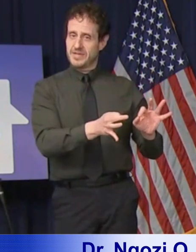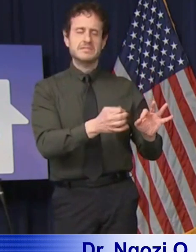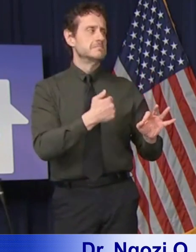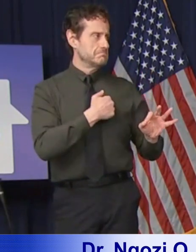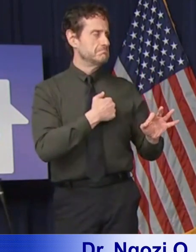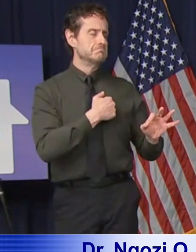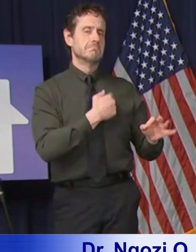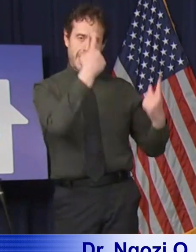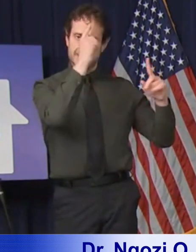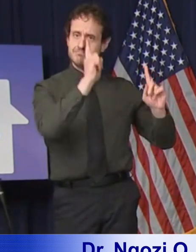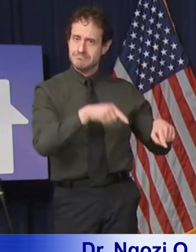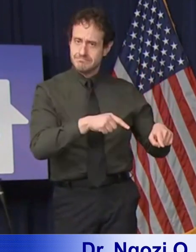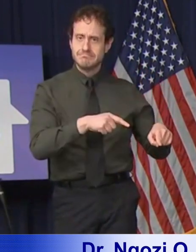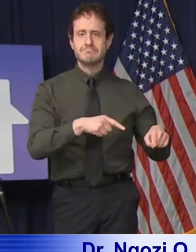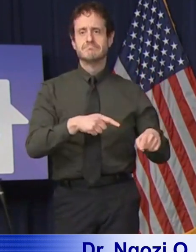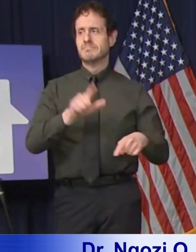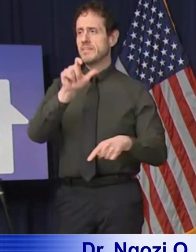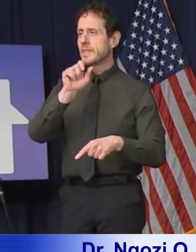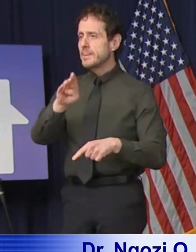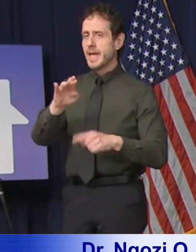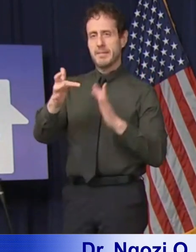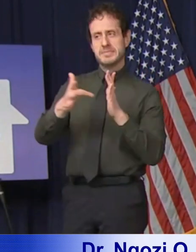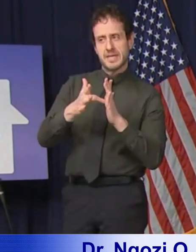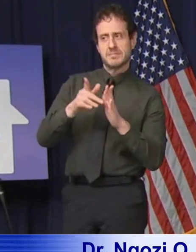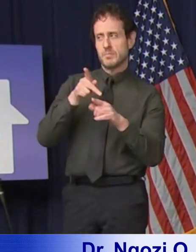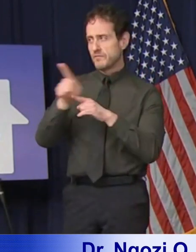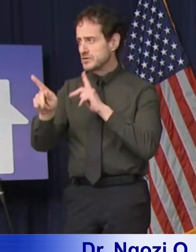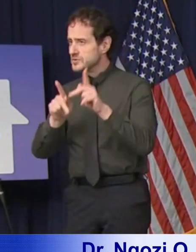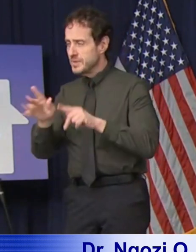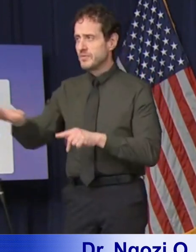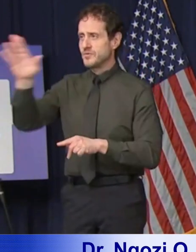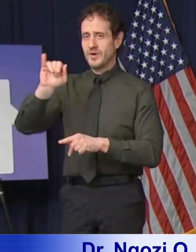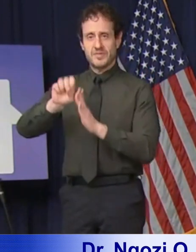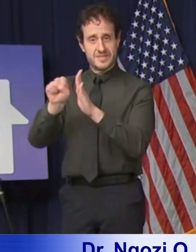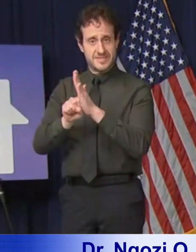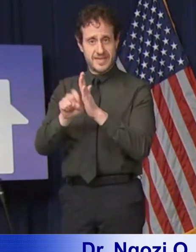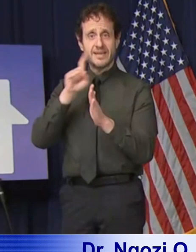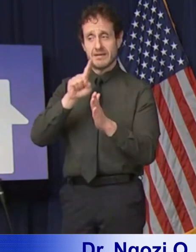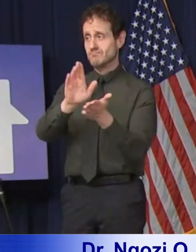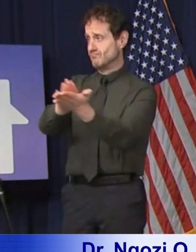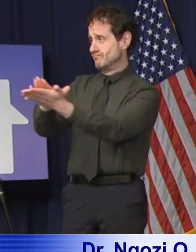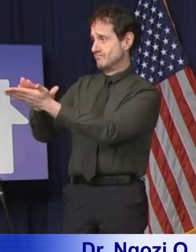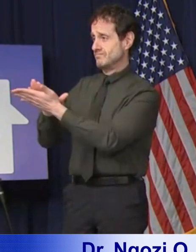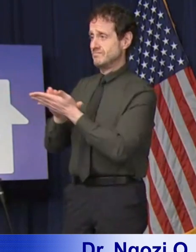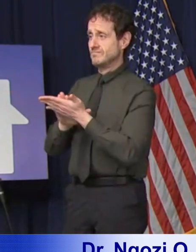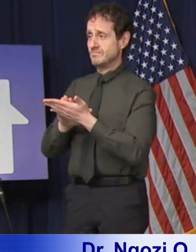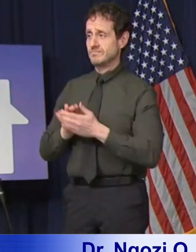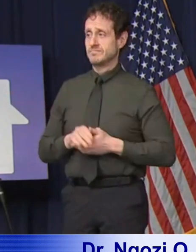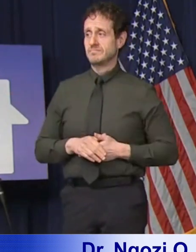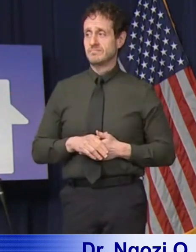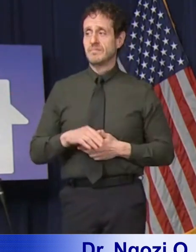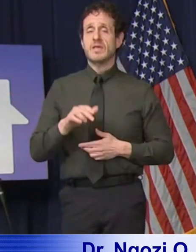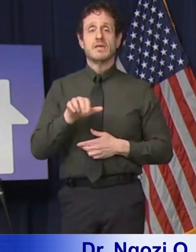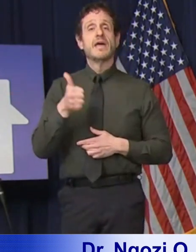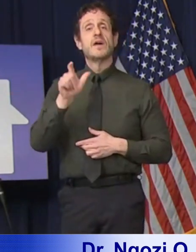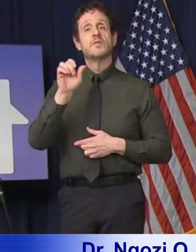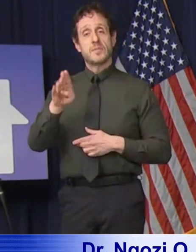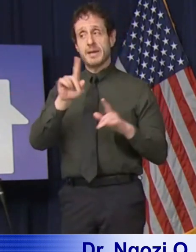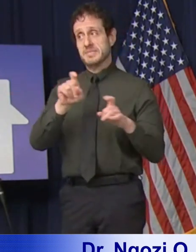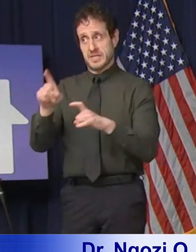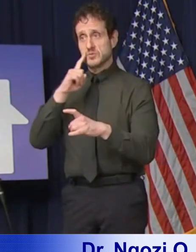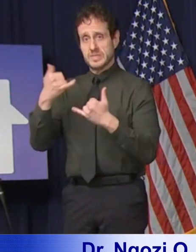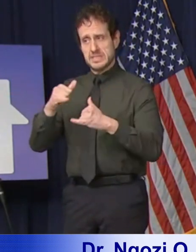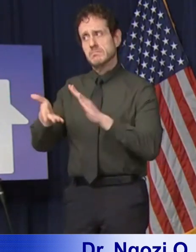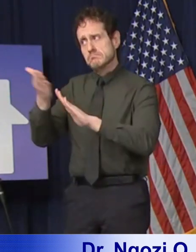all of the lab professionals across the state who are helping us with this COVID response and with all the other lab tests that still need to continue to